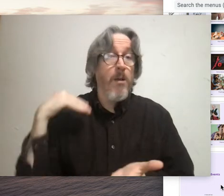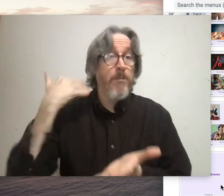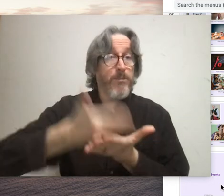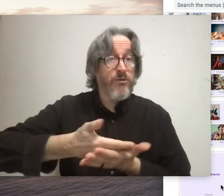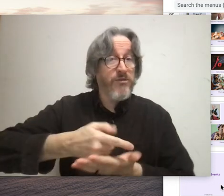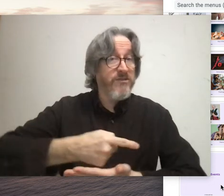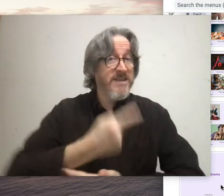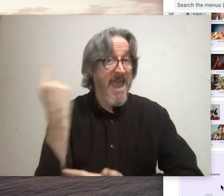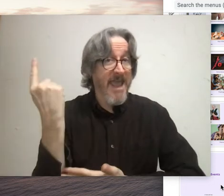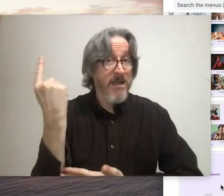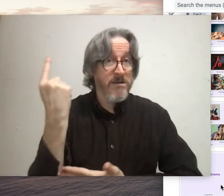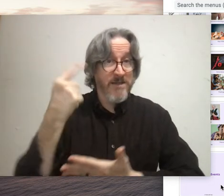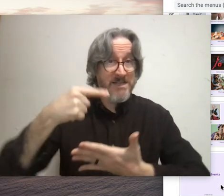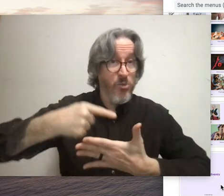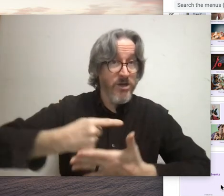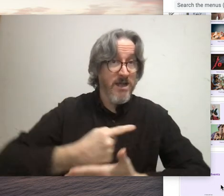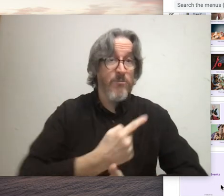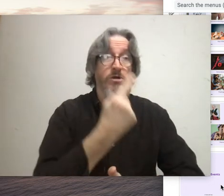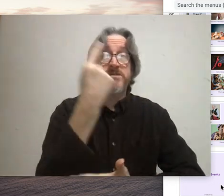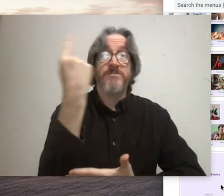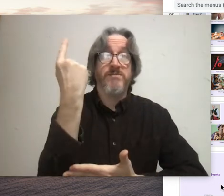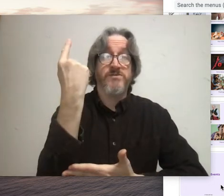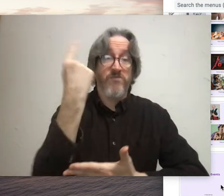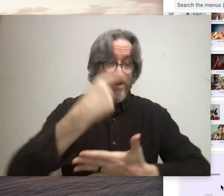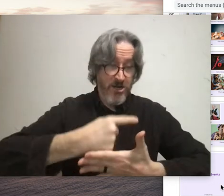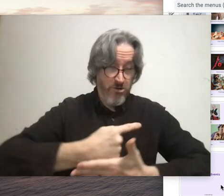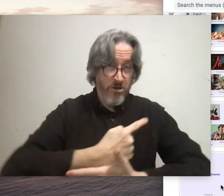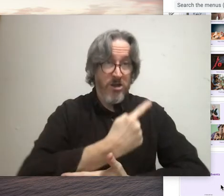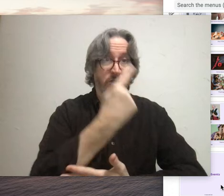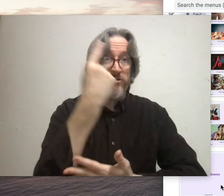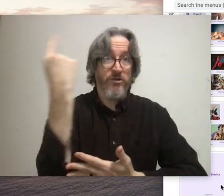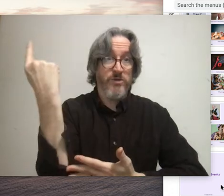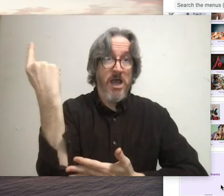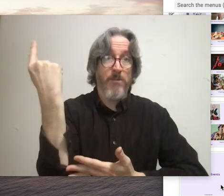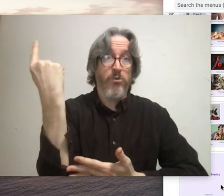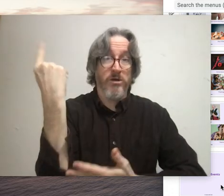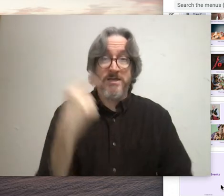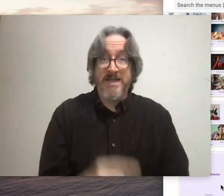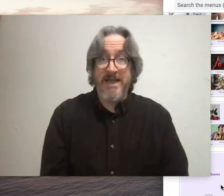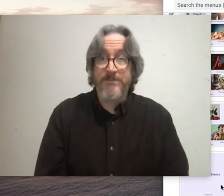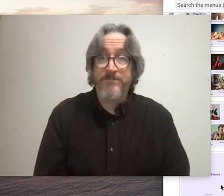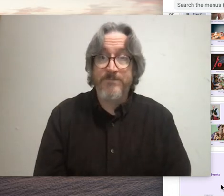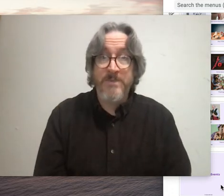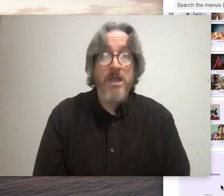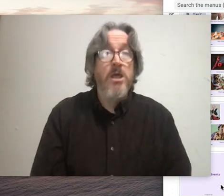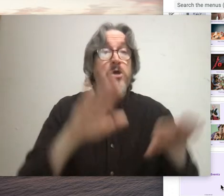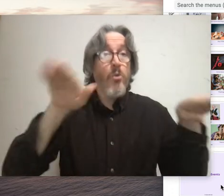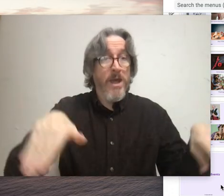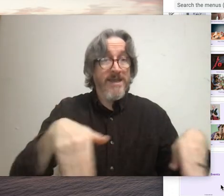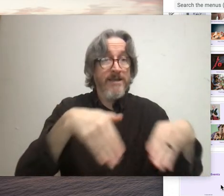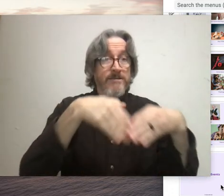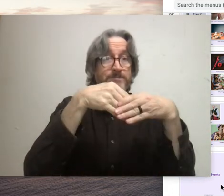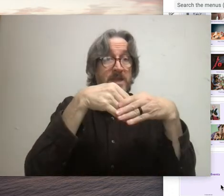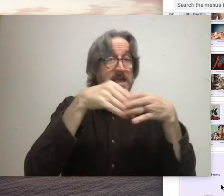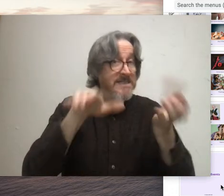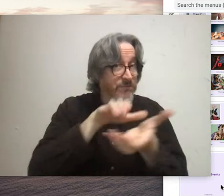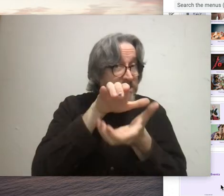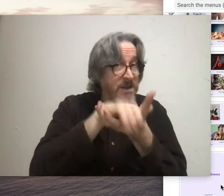or birthday. That's one time where sometimes from here, they'll do the upward day.